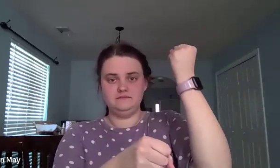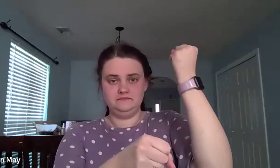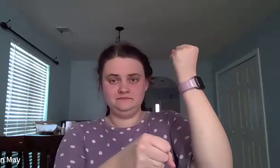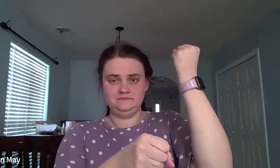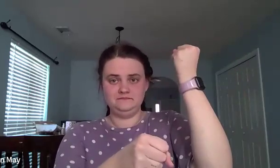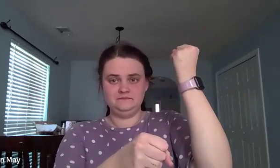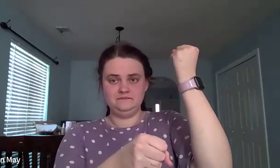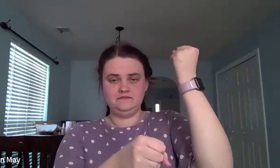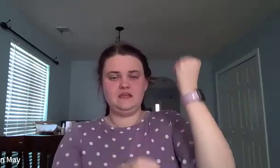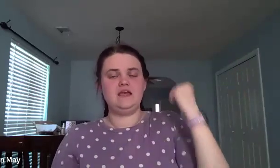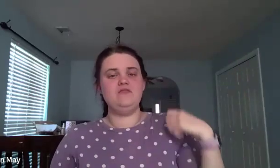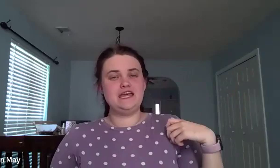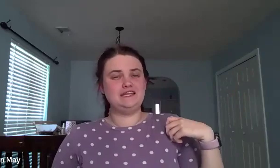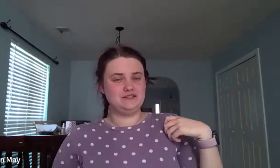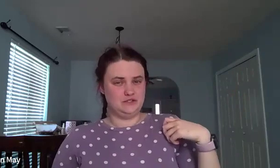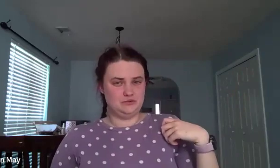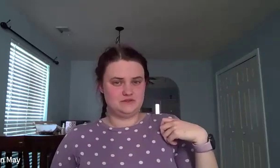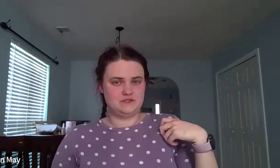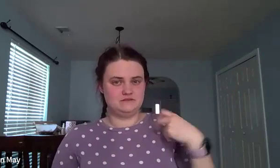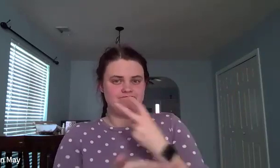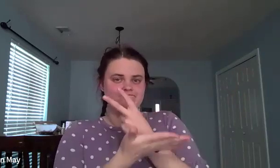Mm-hmm. And then lose.